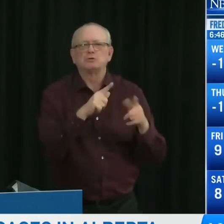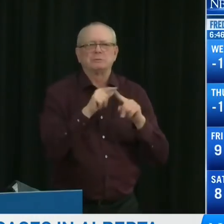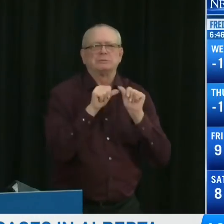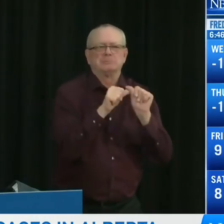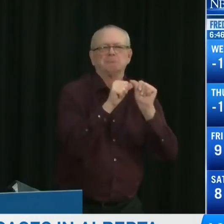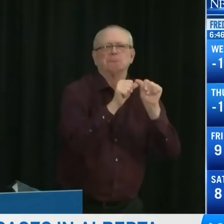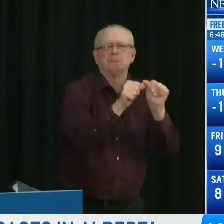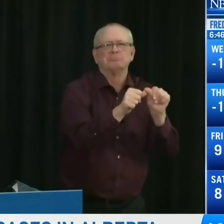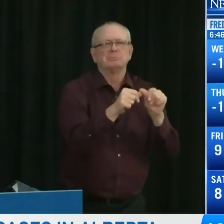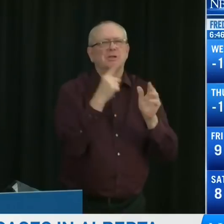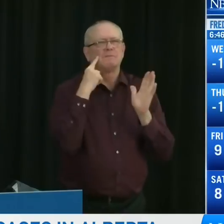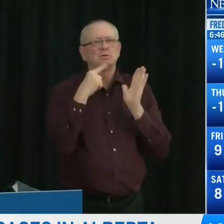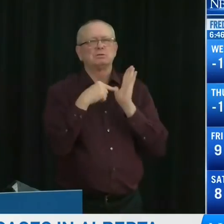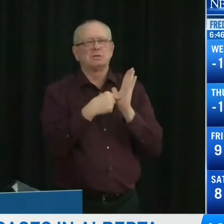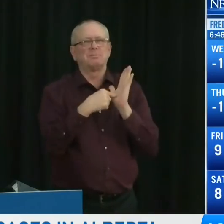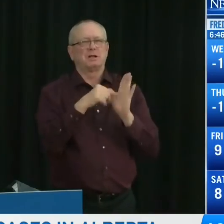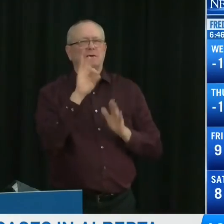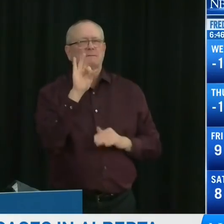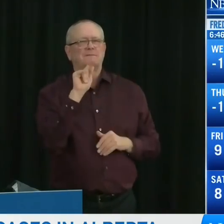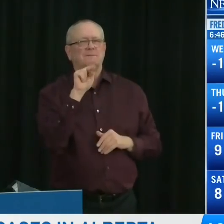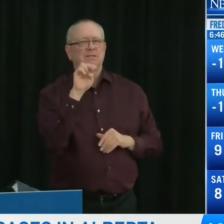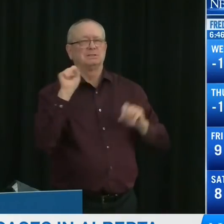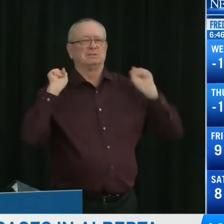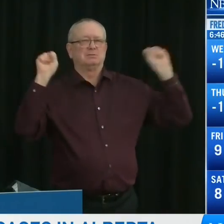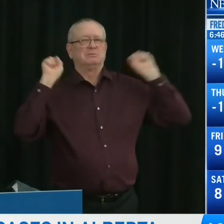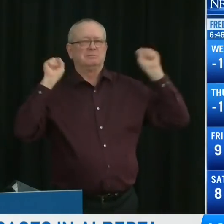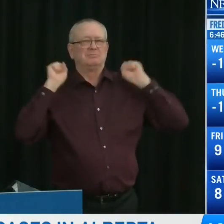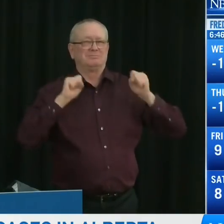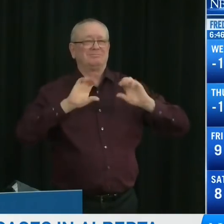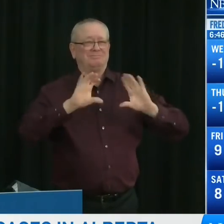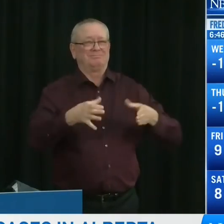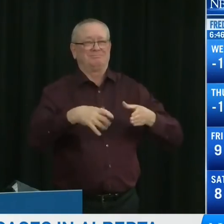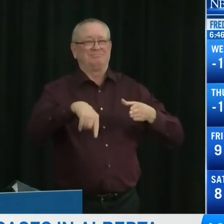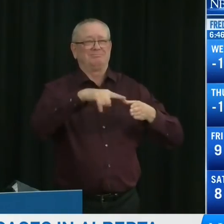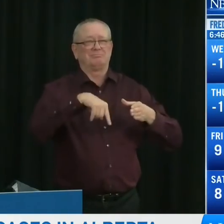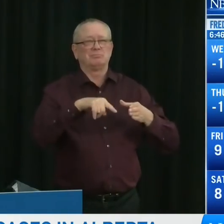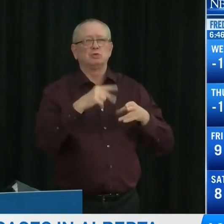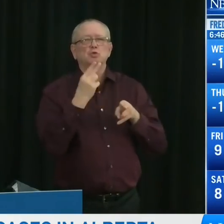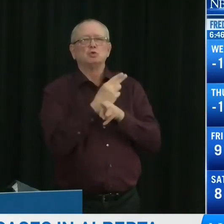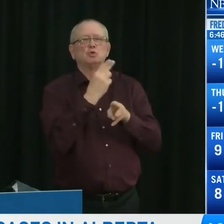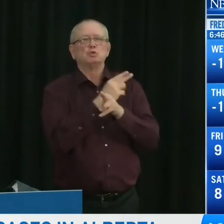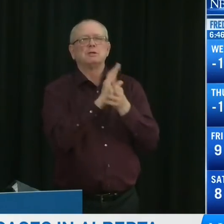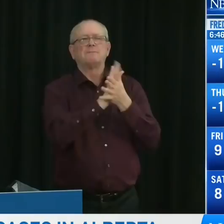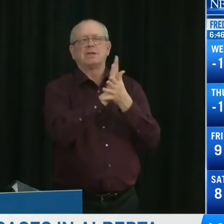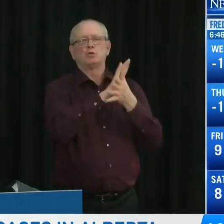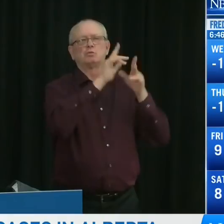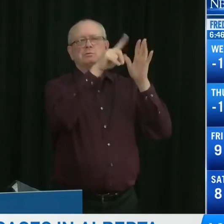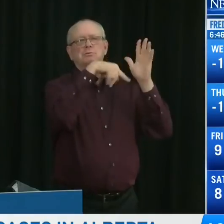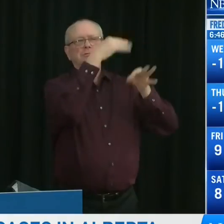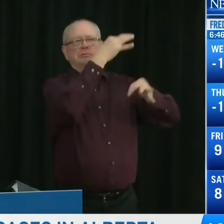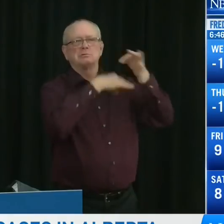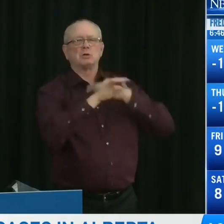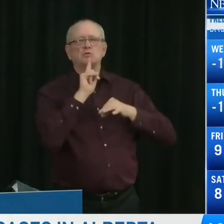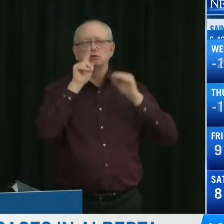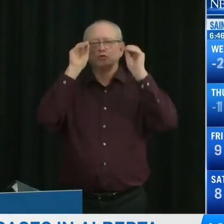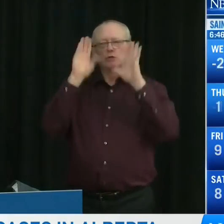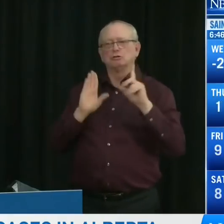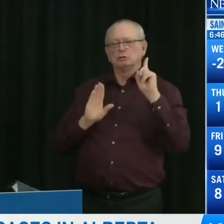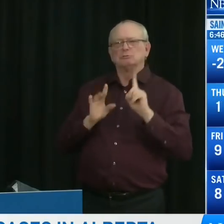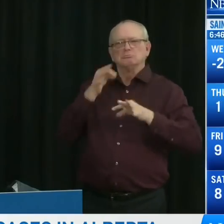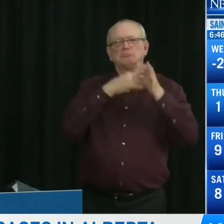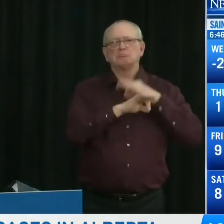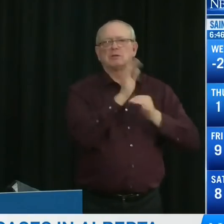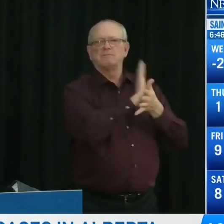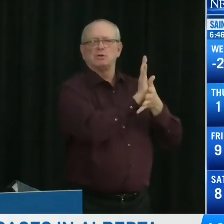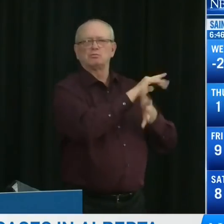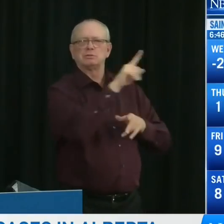running group classes with a video rather than an instructor. Some team sport practices have continued by moving to a